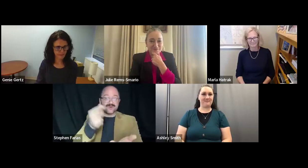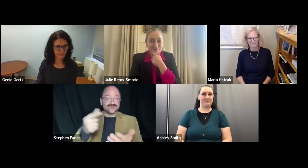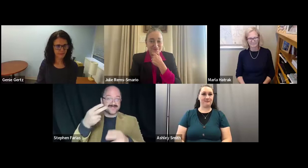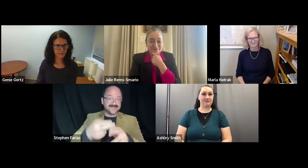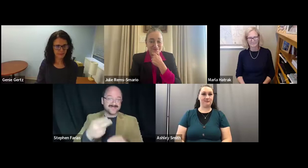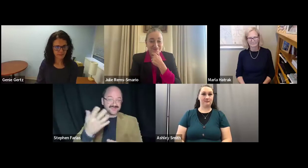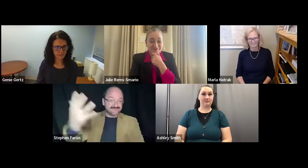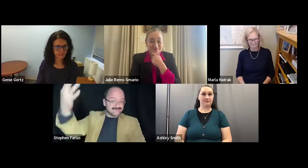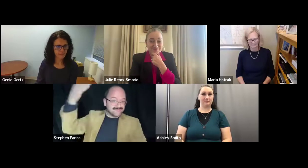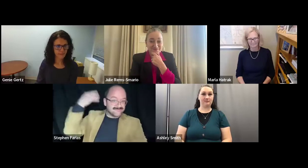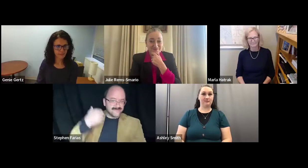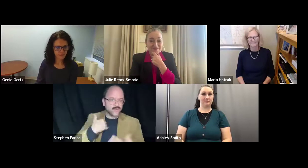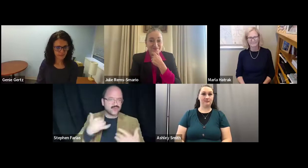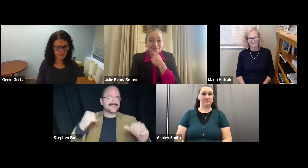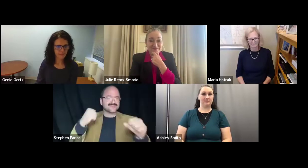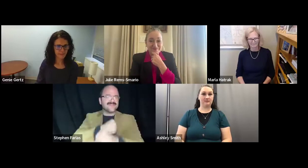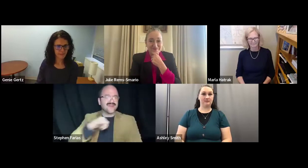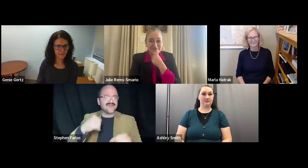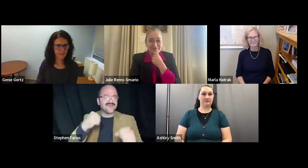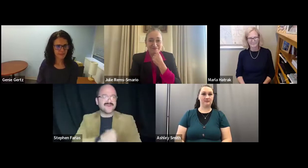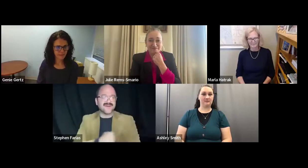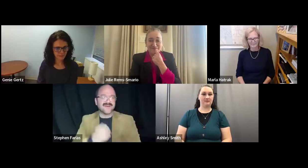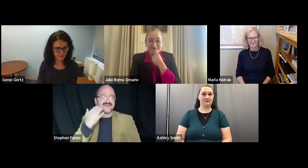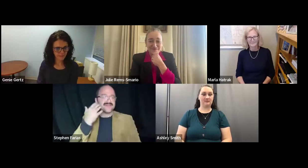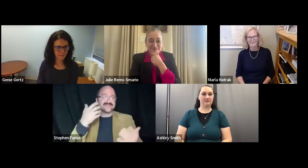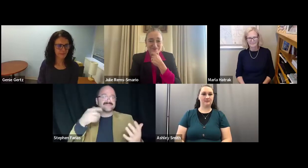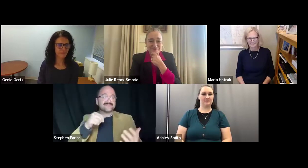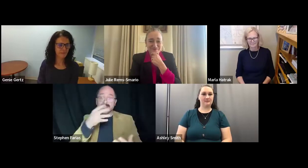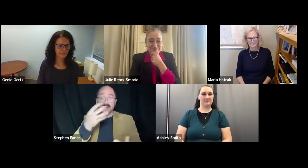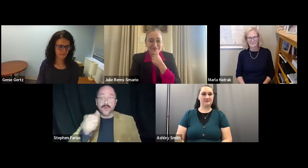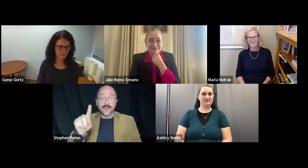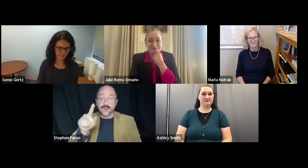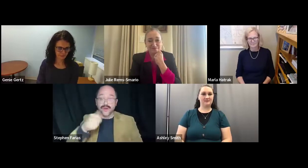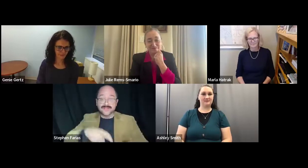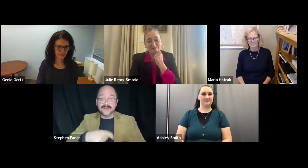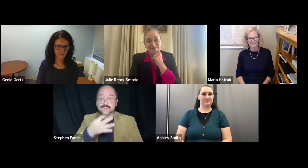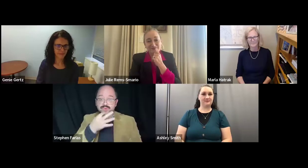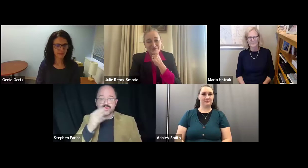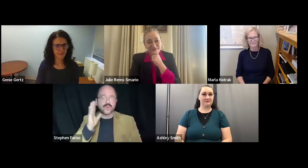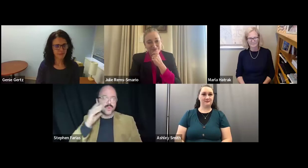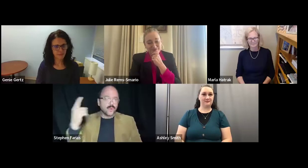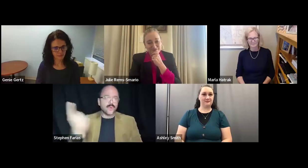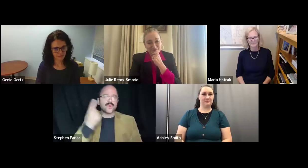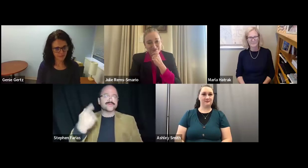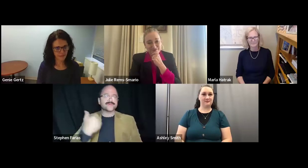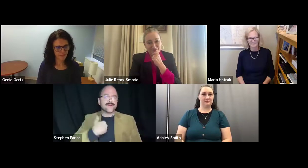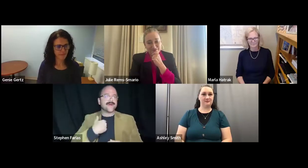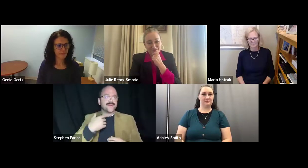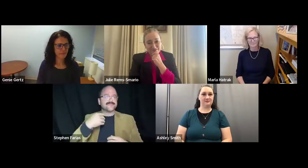away. As Dr. Gertz mentioned, this was mentioned by Veditz many years ago, and it's not going